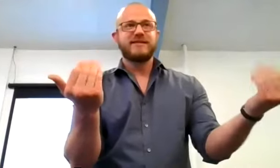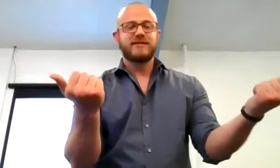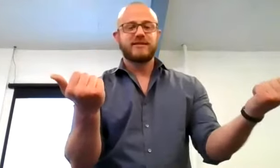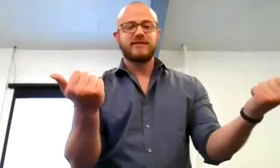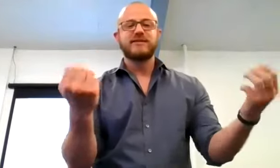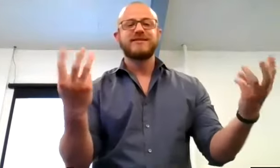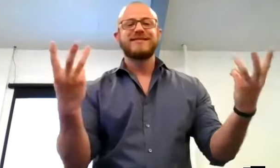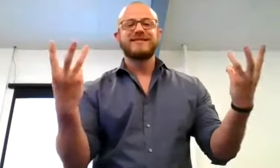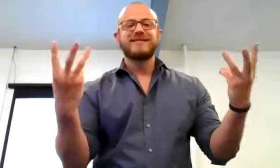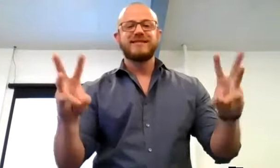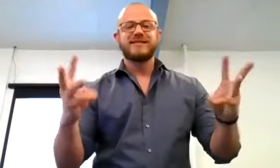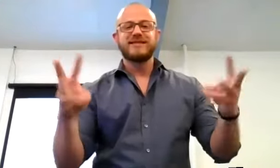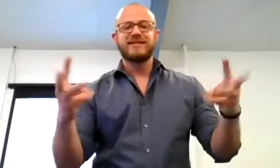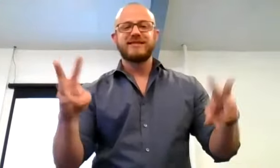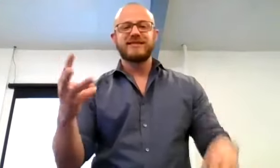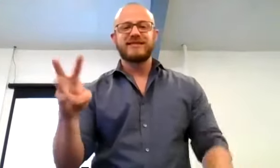15, yep, good job, 16,